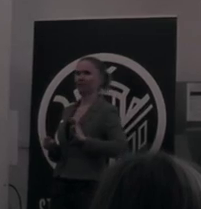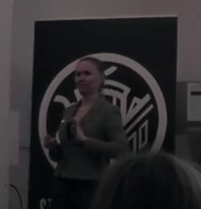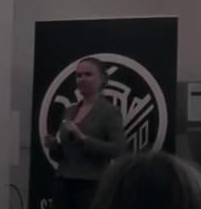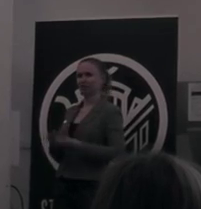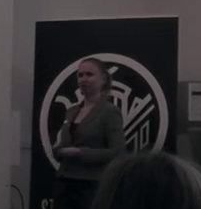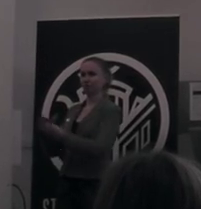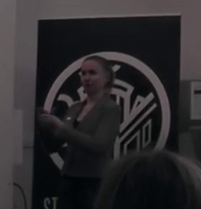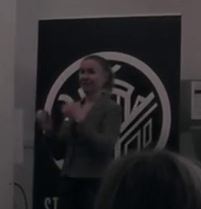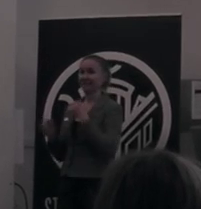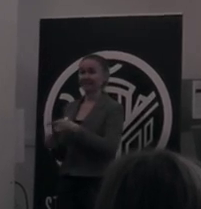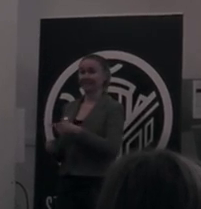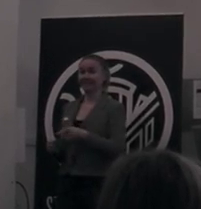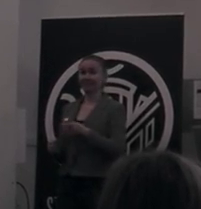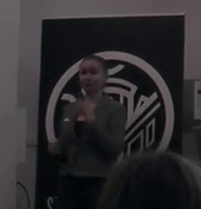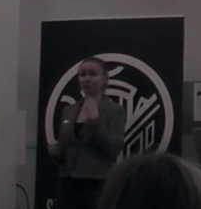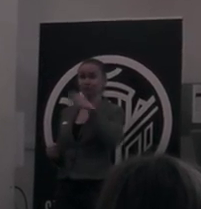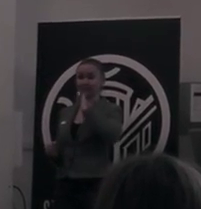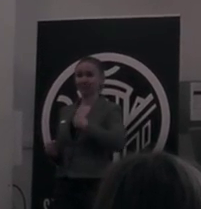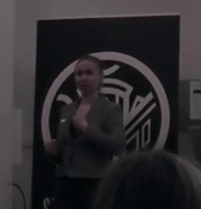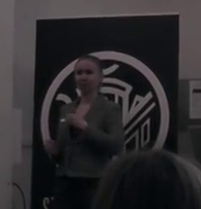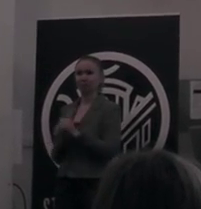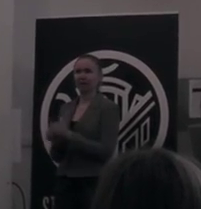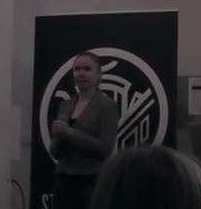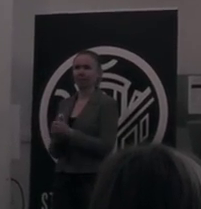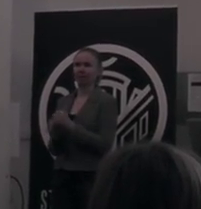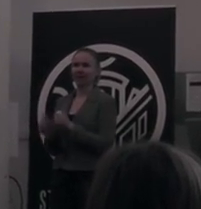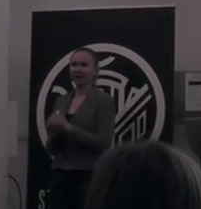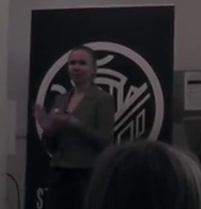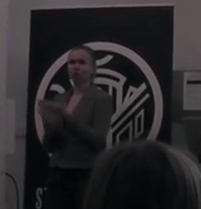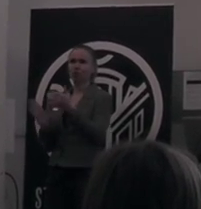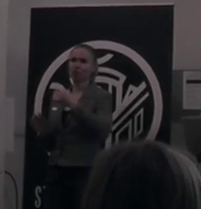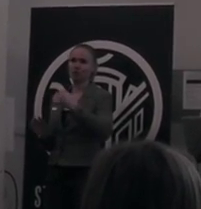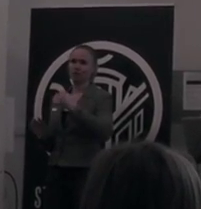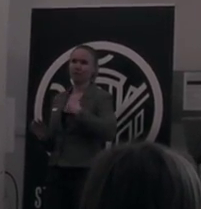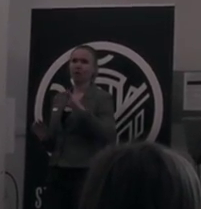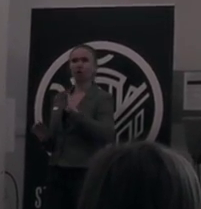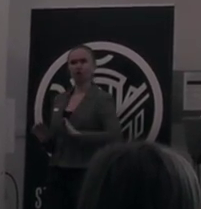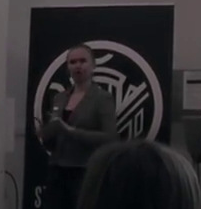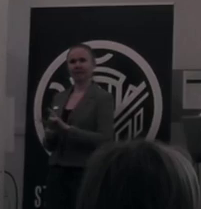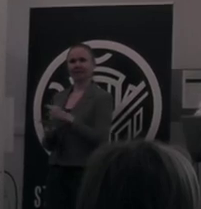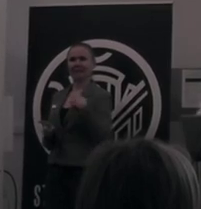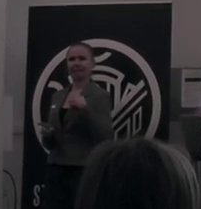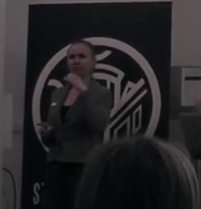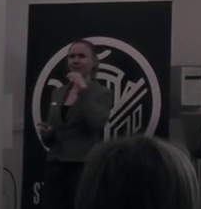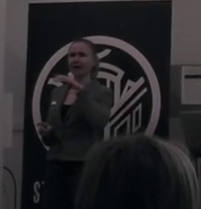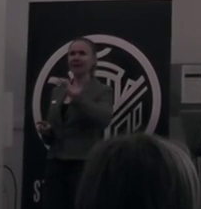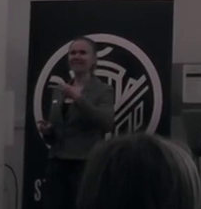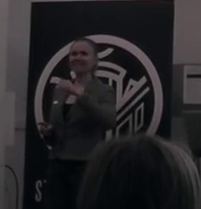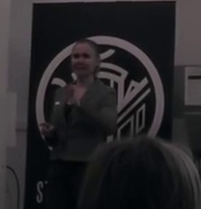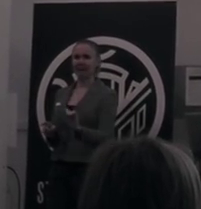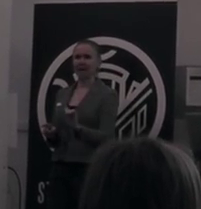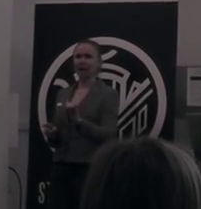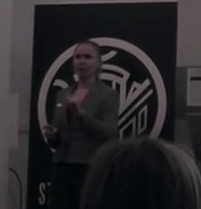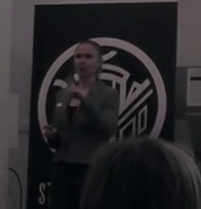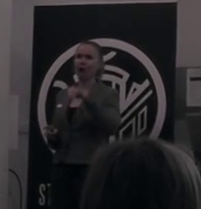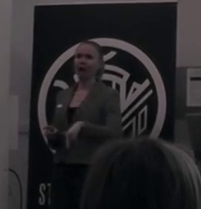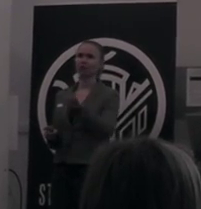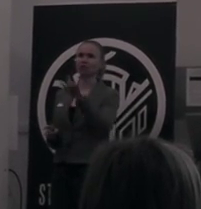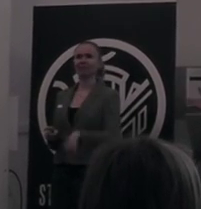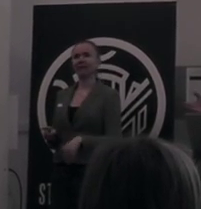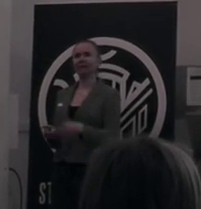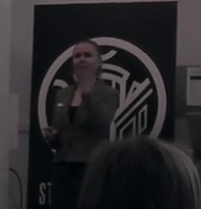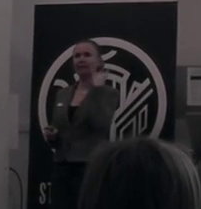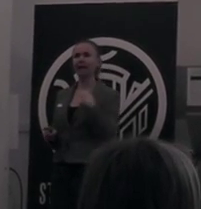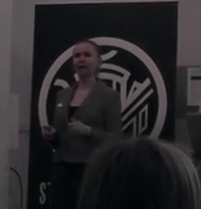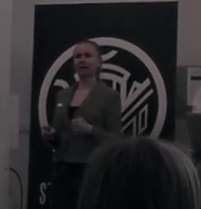were fighting my uncle were a woman named Anita Bryant, who was a former Miss America, orange juice queen, we called her.